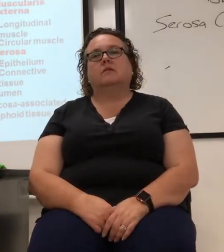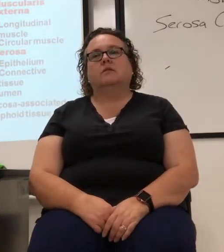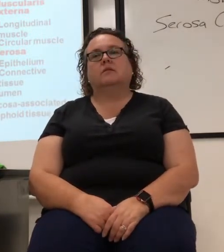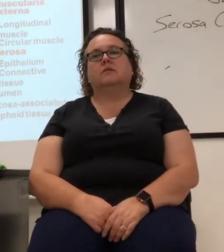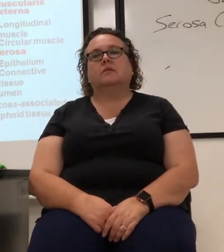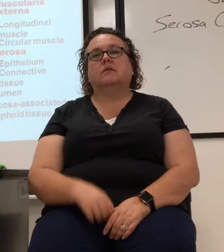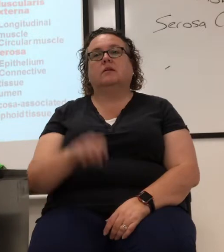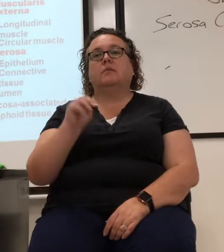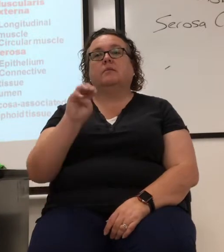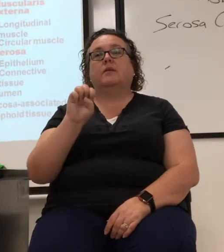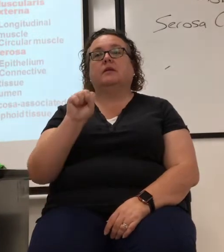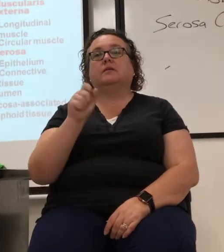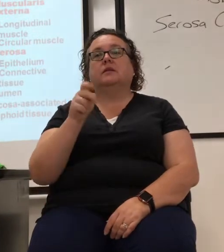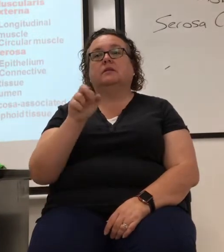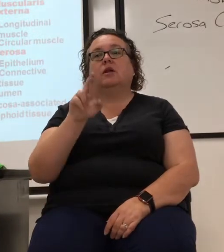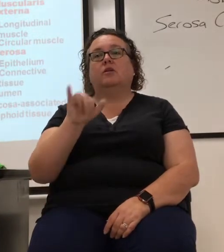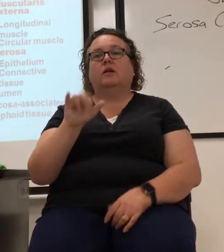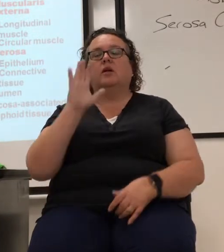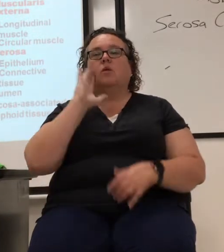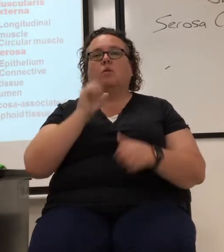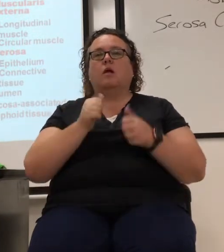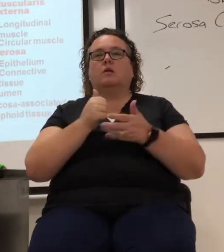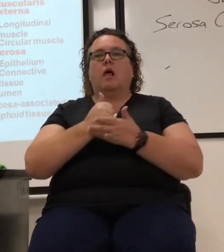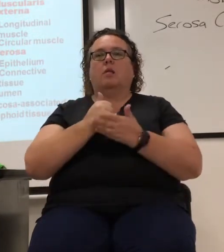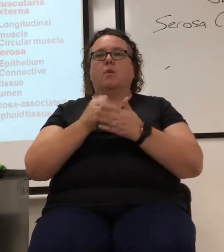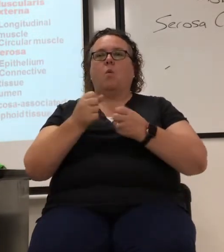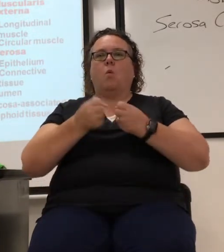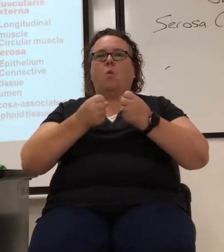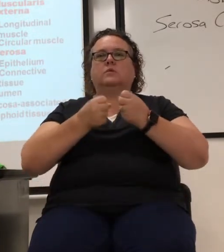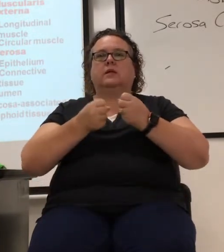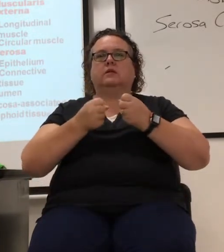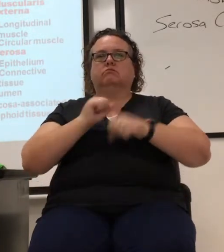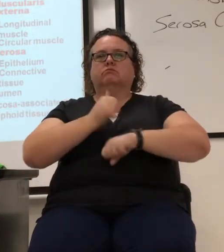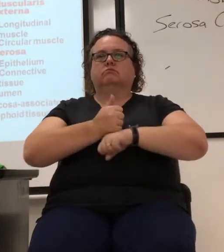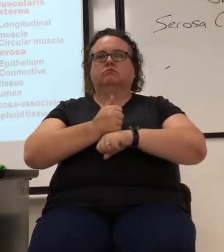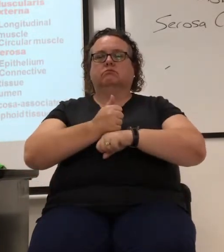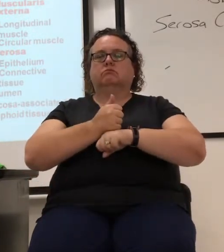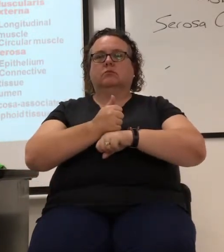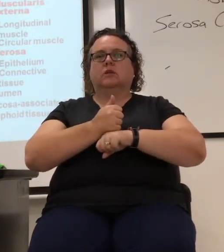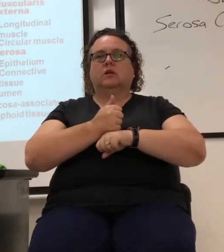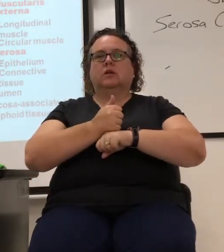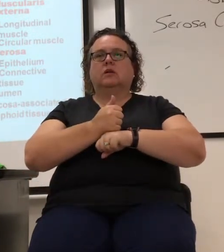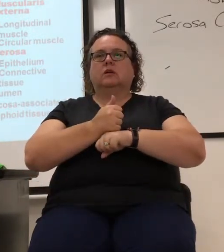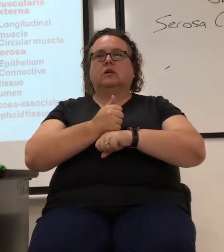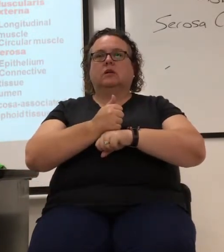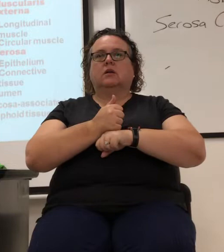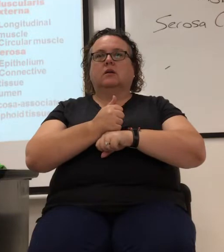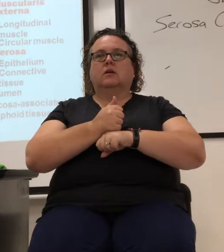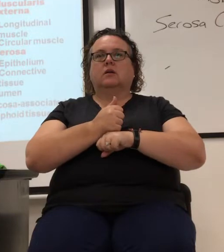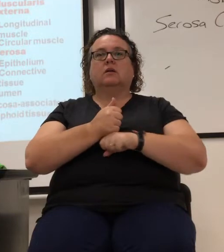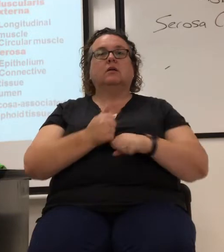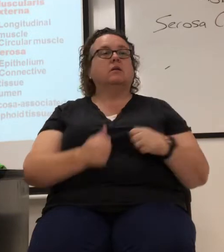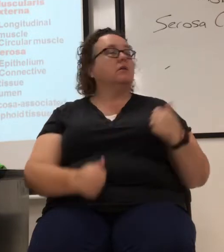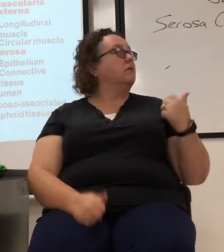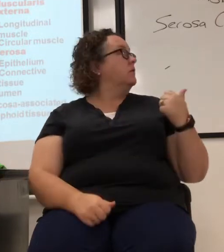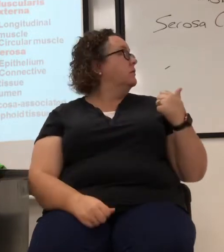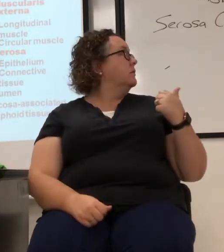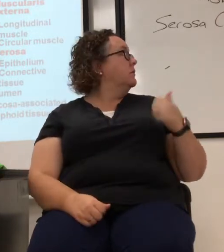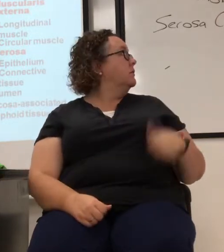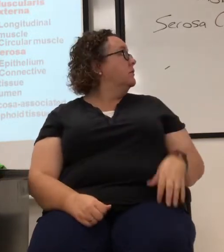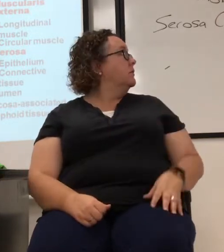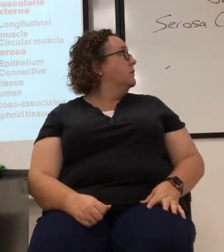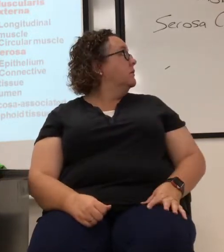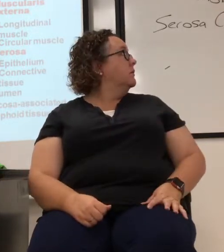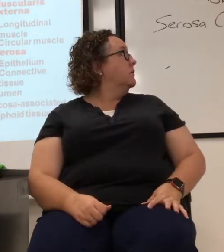The mesentery will help hold it into place. It will shoot out, it'll wrap around